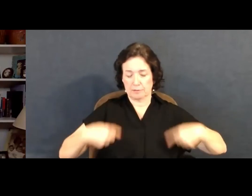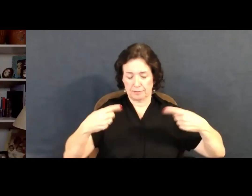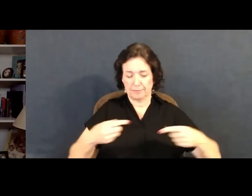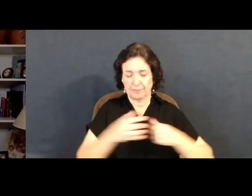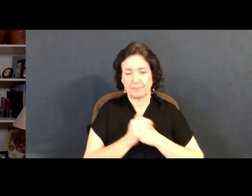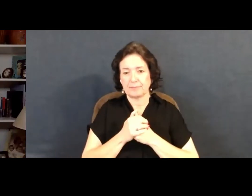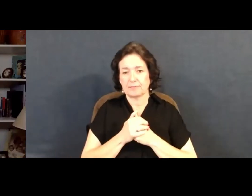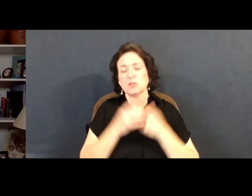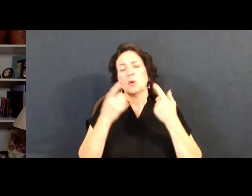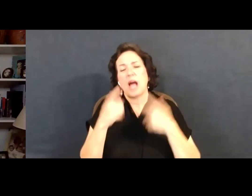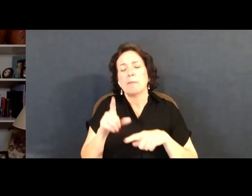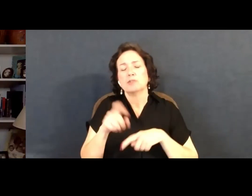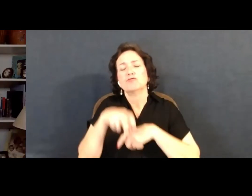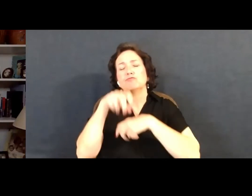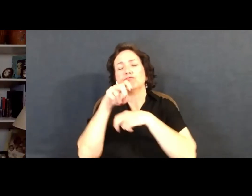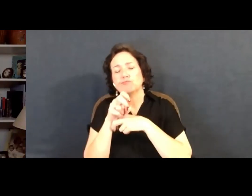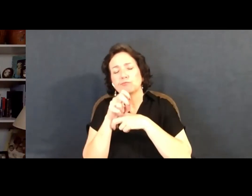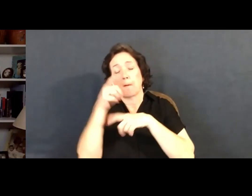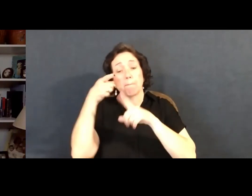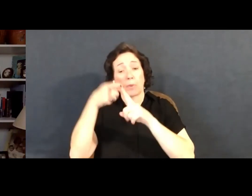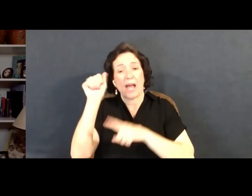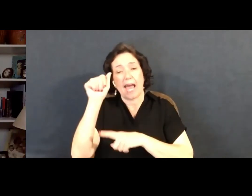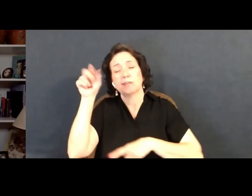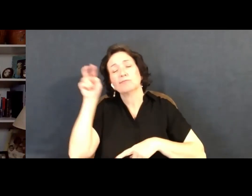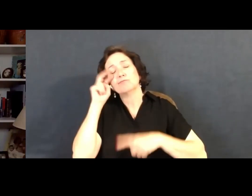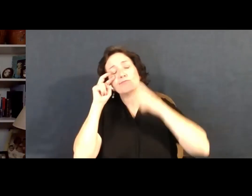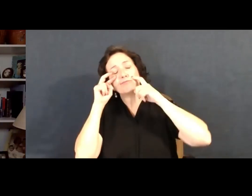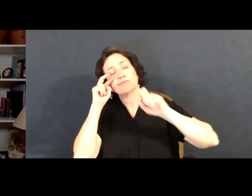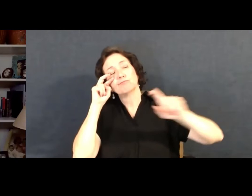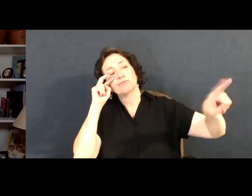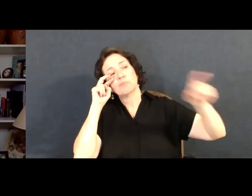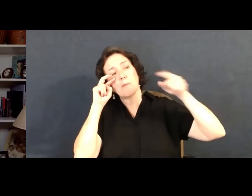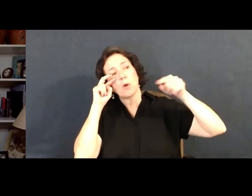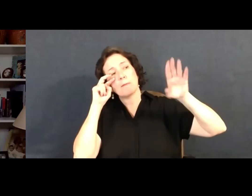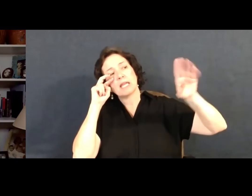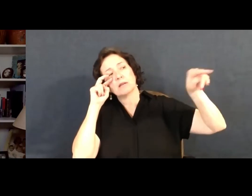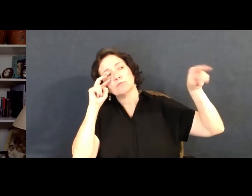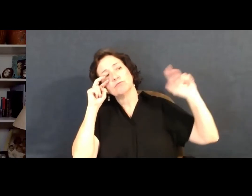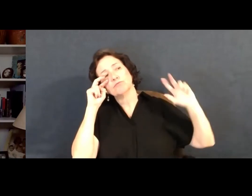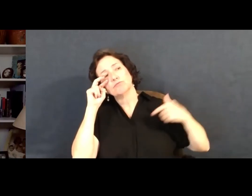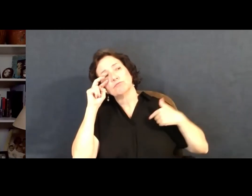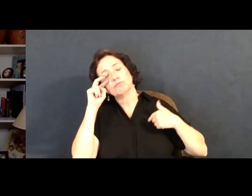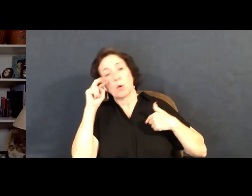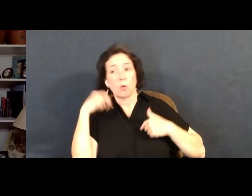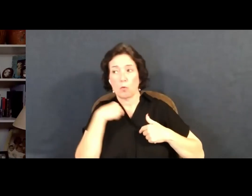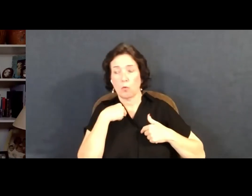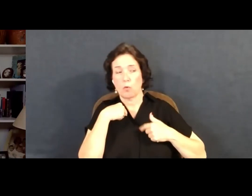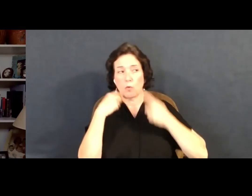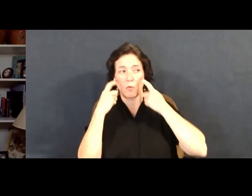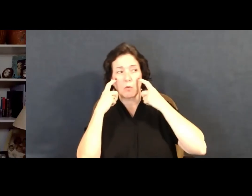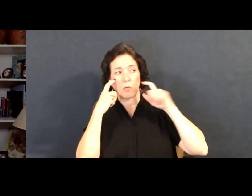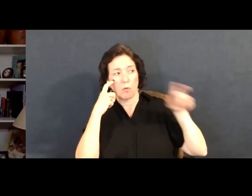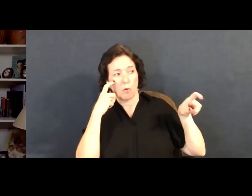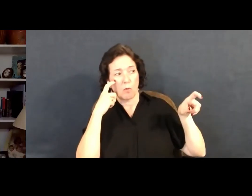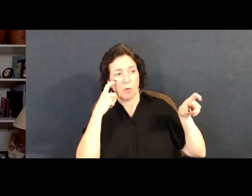it was sitting there that afternoon on point A, looking up there at point B when we boys suddenly caught, where Bear